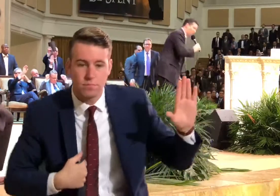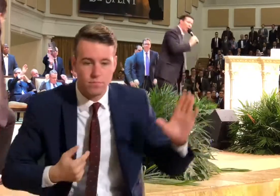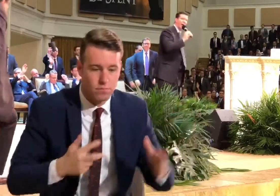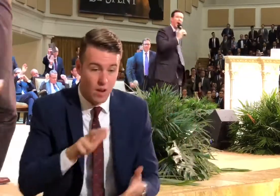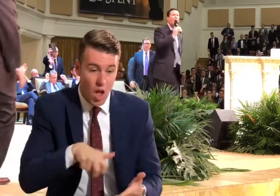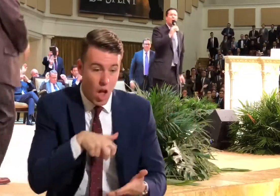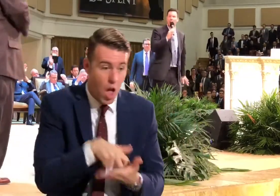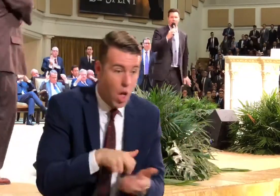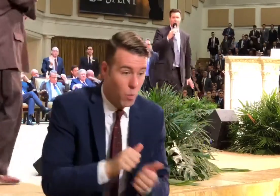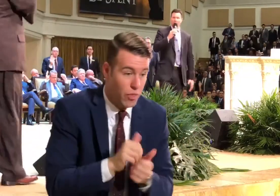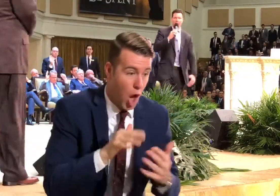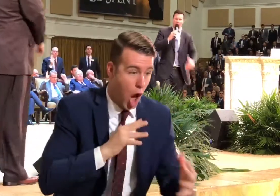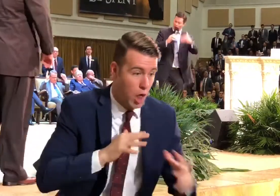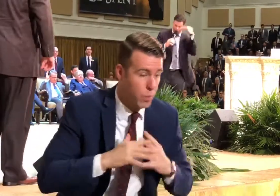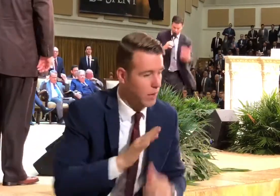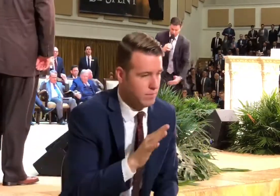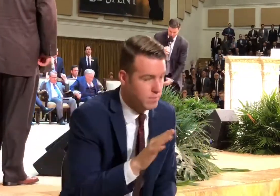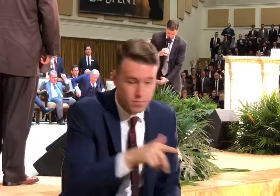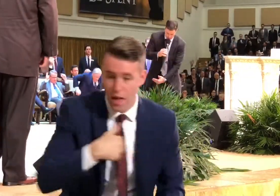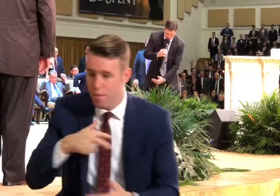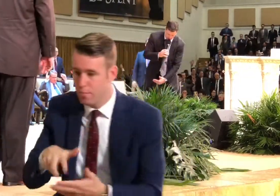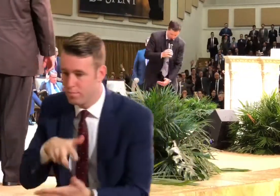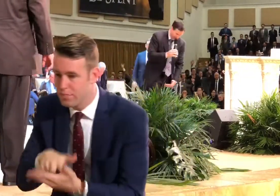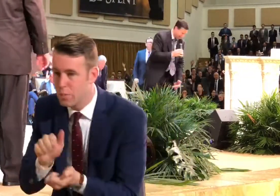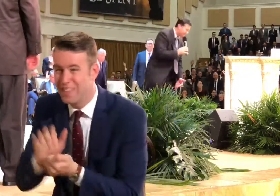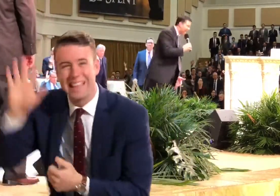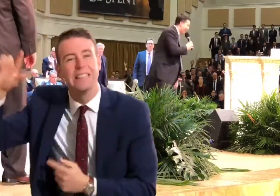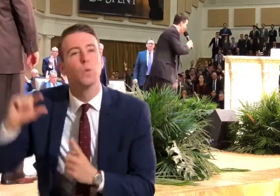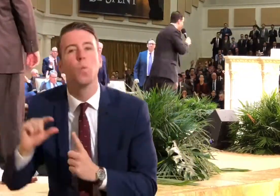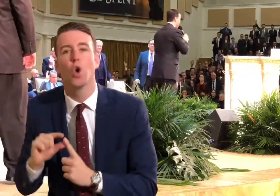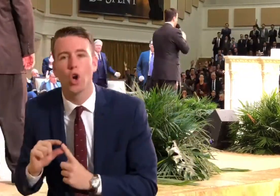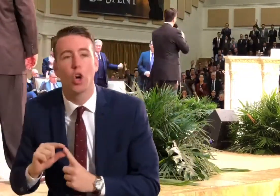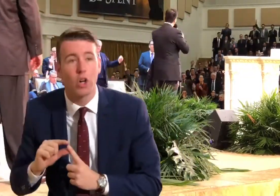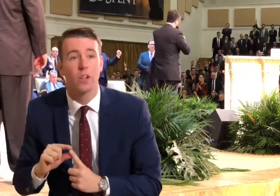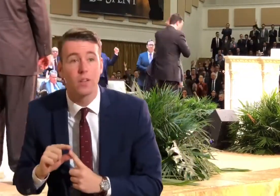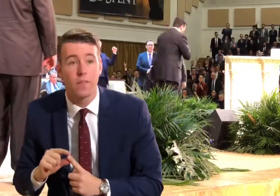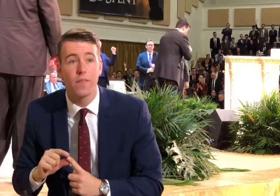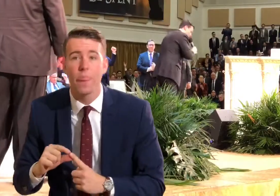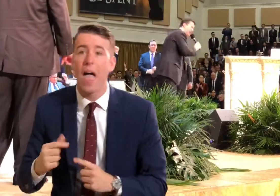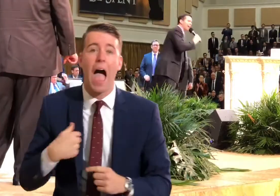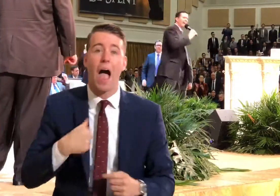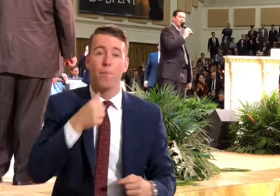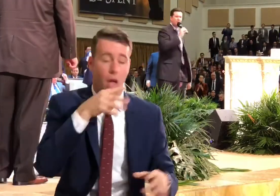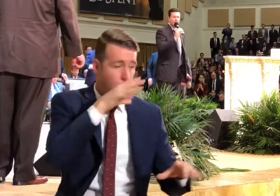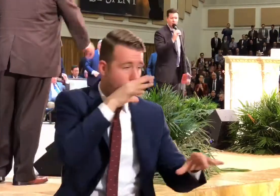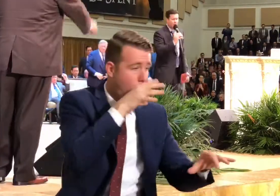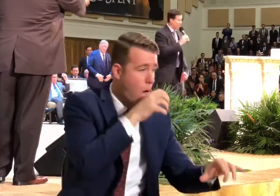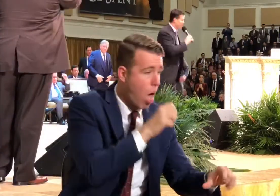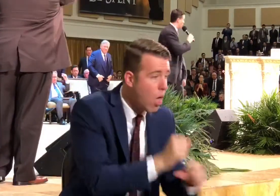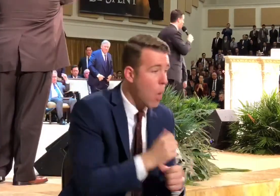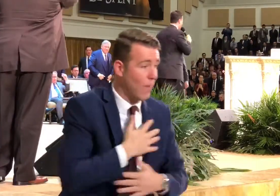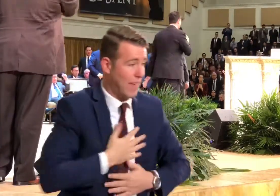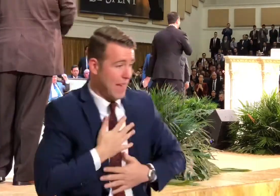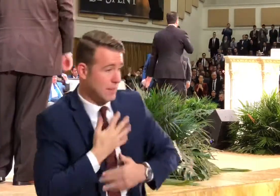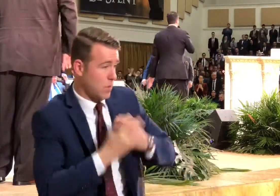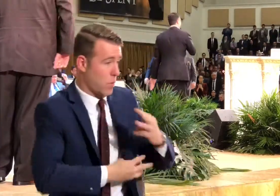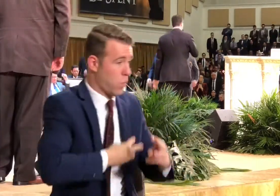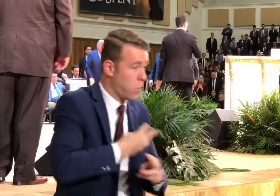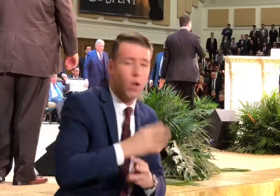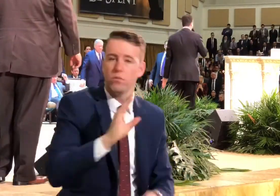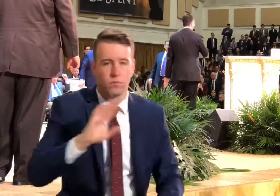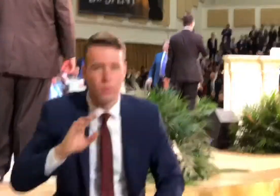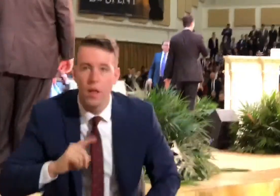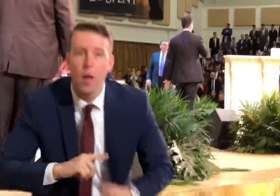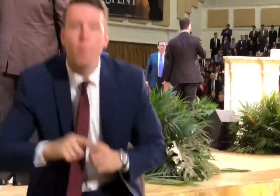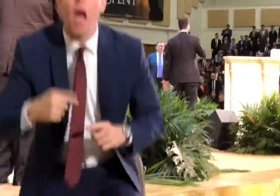in Hollywood, but I'm going to get lost in His Word. I'm not going to get lost in the entertainment world, but